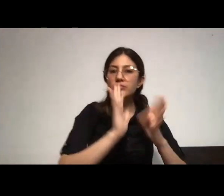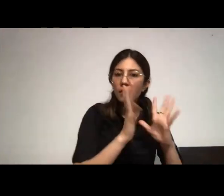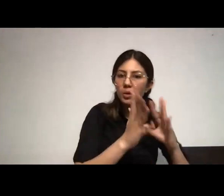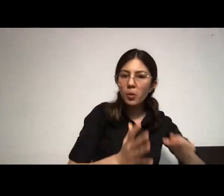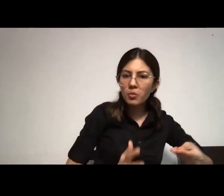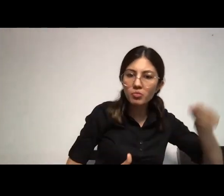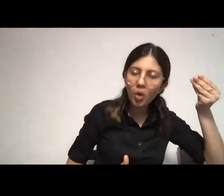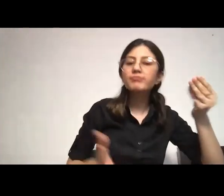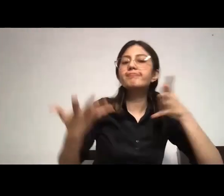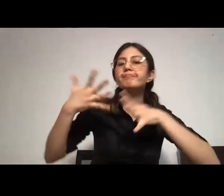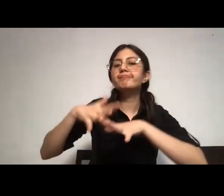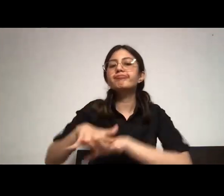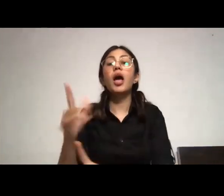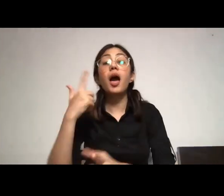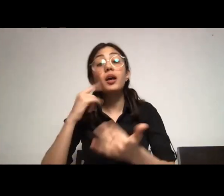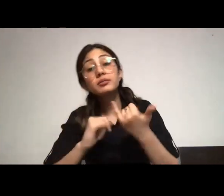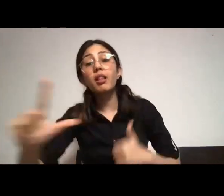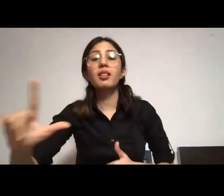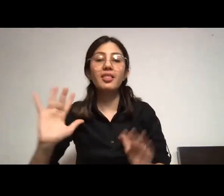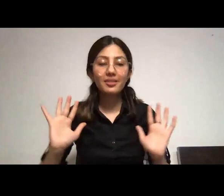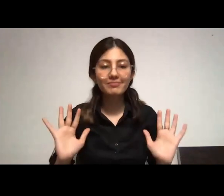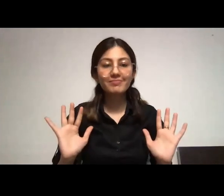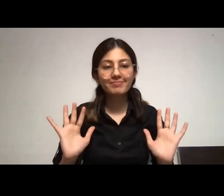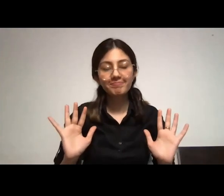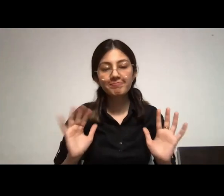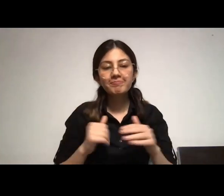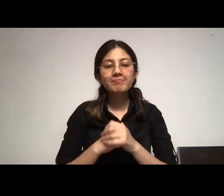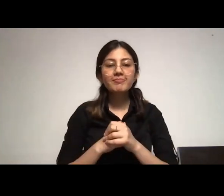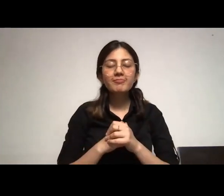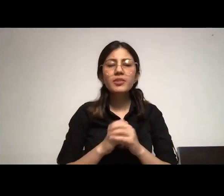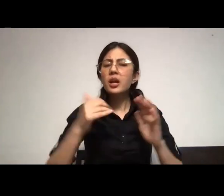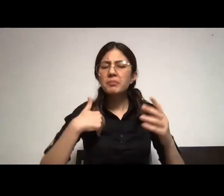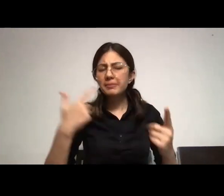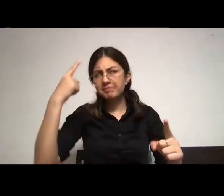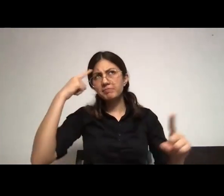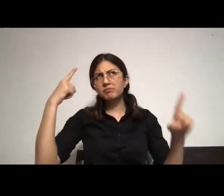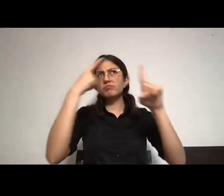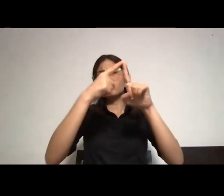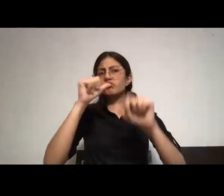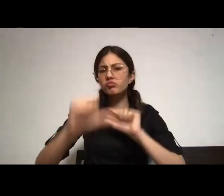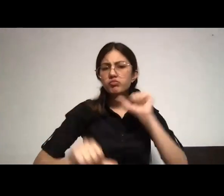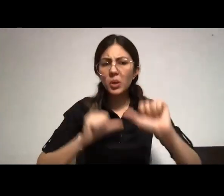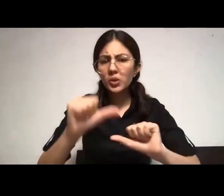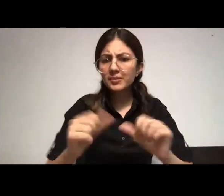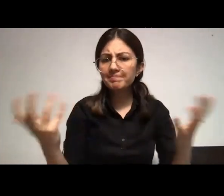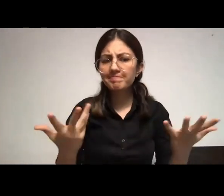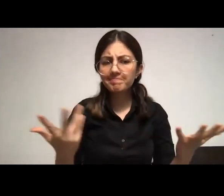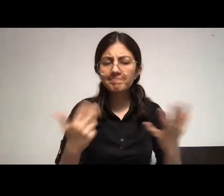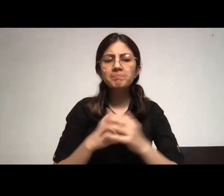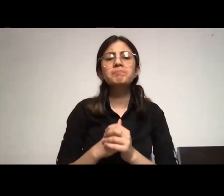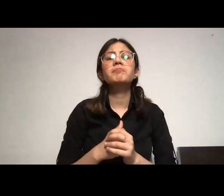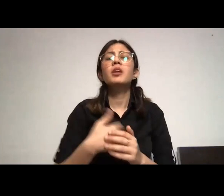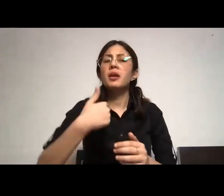or especially Indian Sign Language, and would drive inclusivity. How we intend to do that using this product is we are